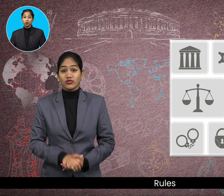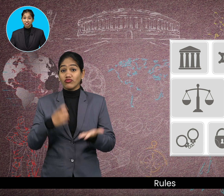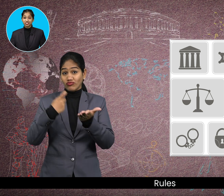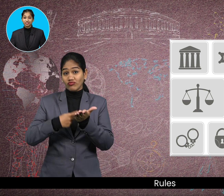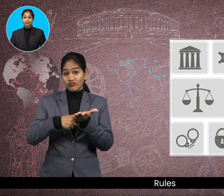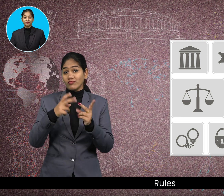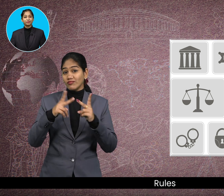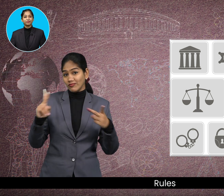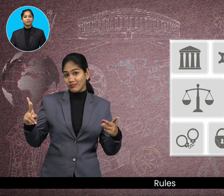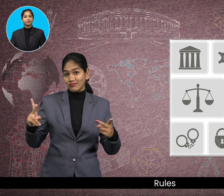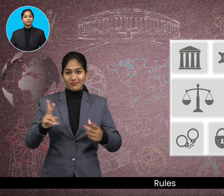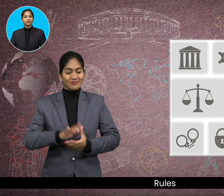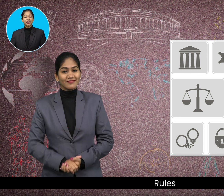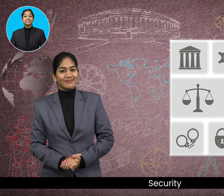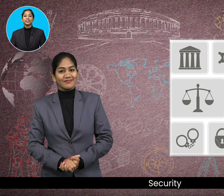rules,